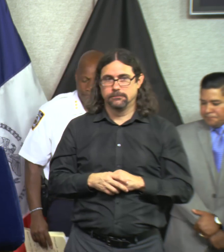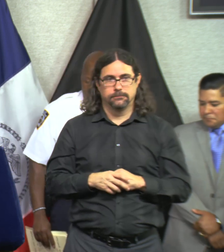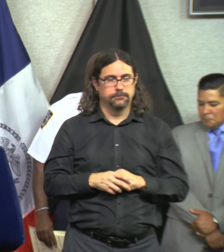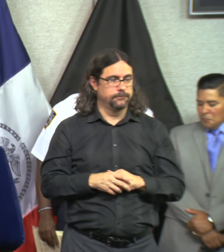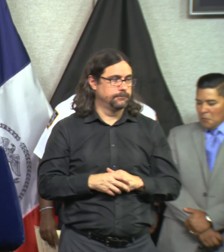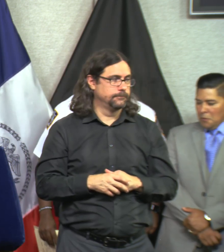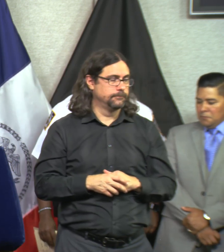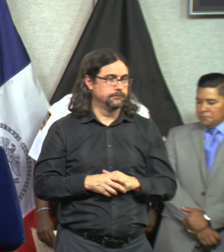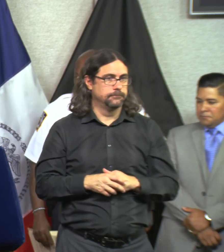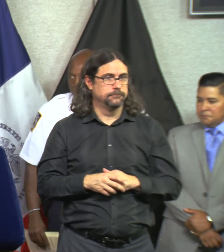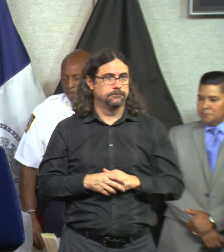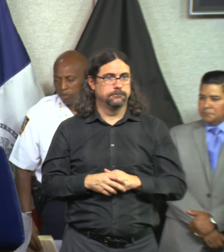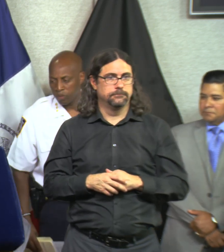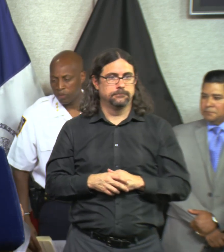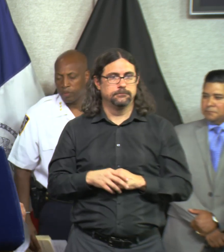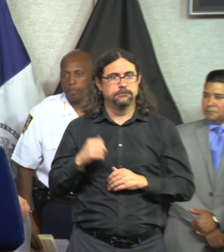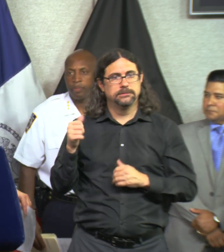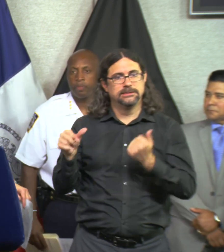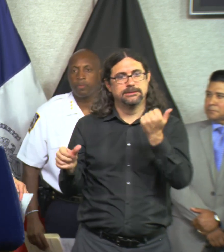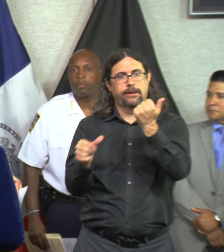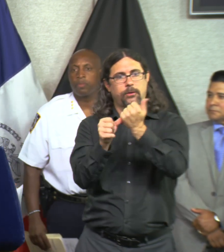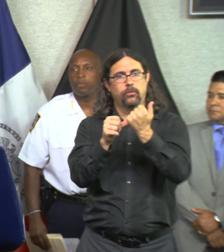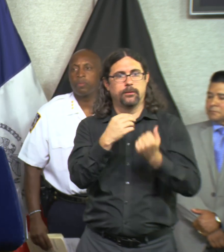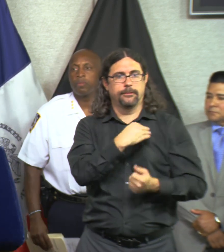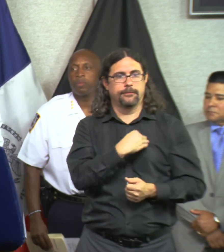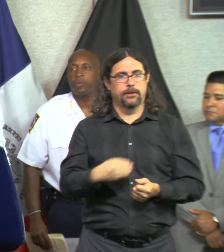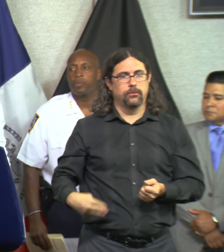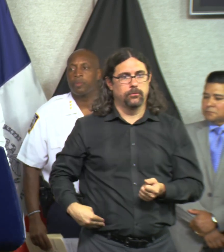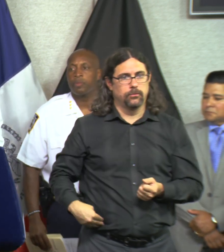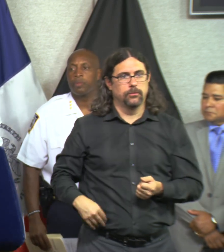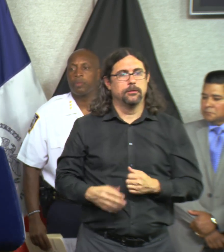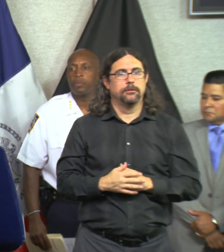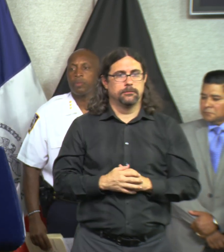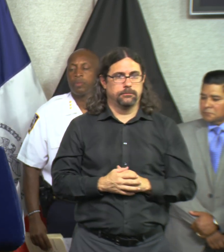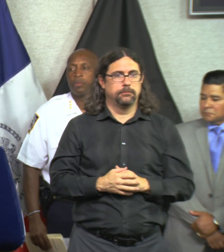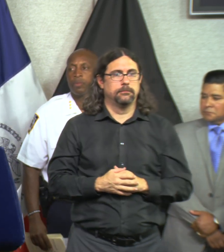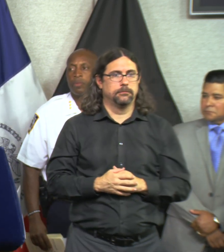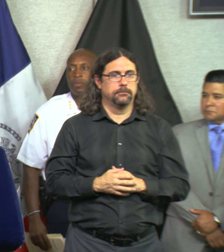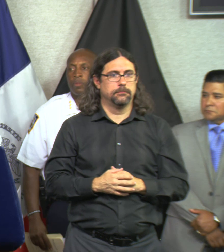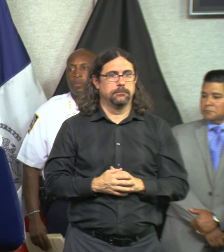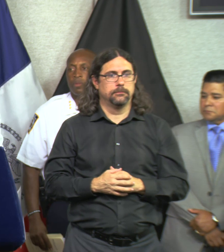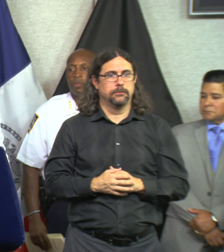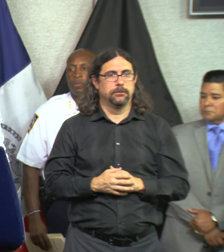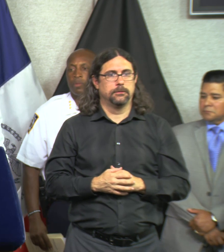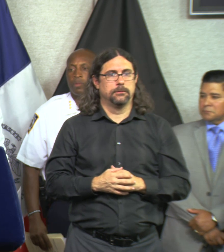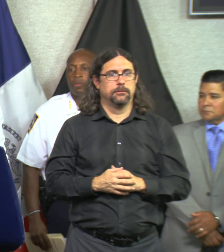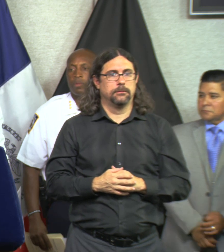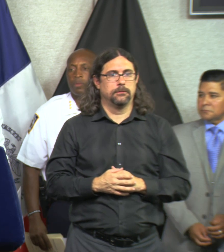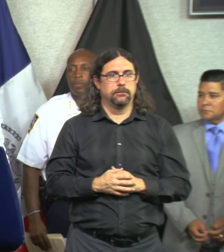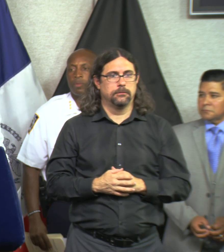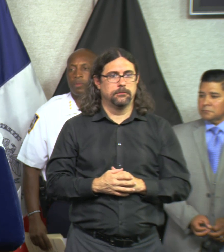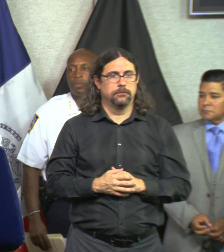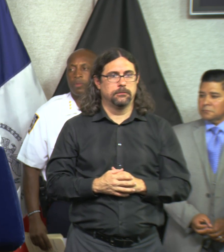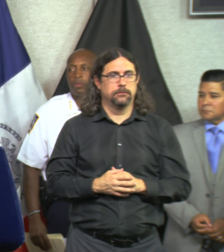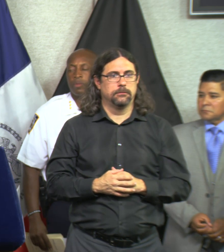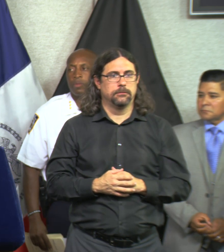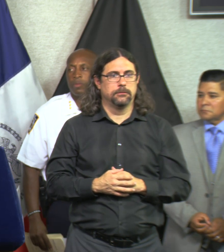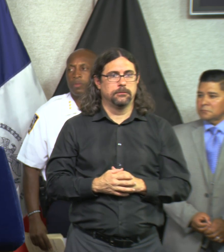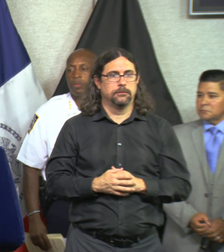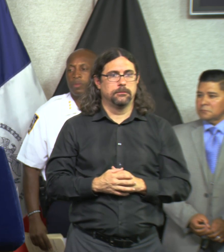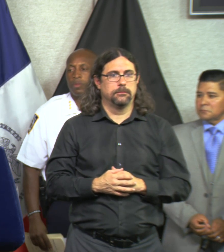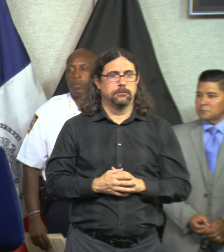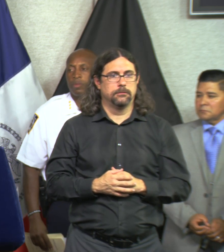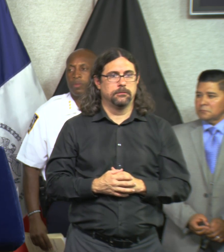it. So we have 8 cooling centers and 141 other youth department and